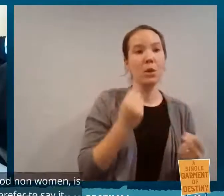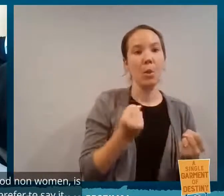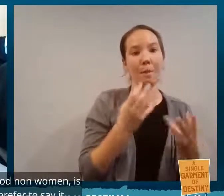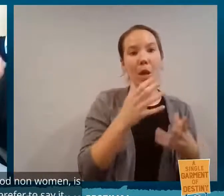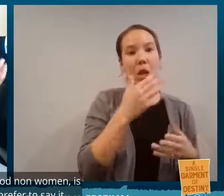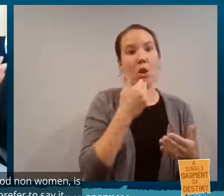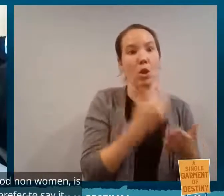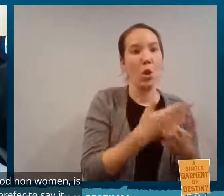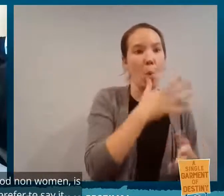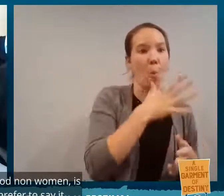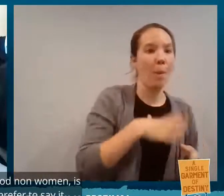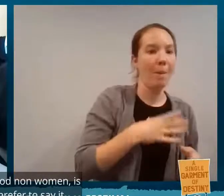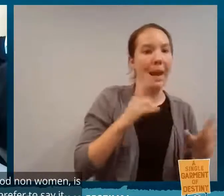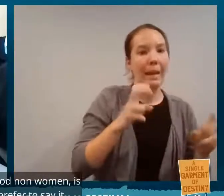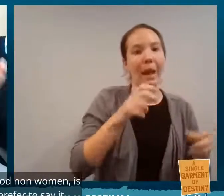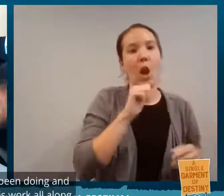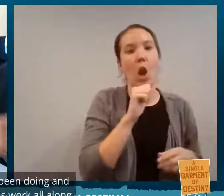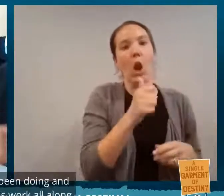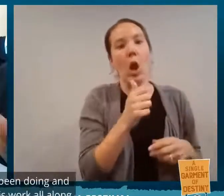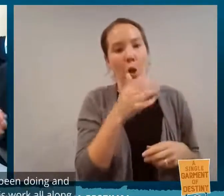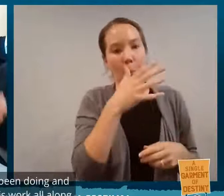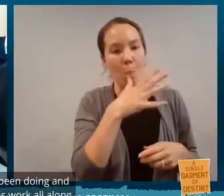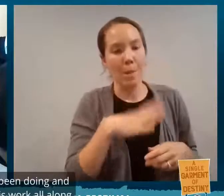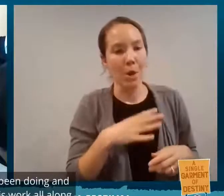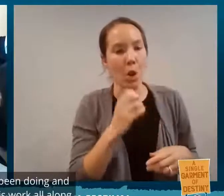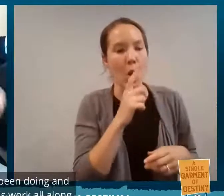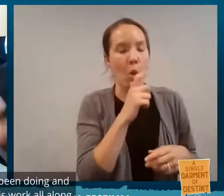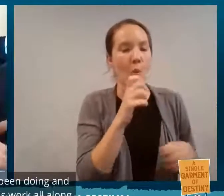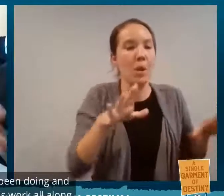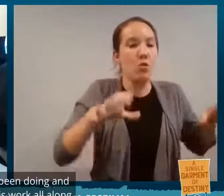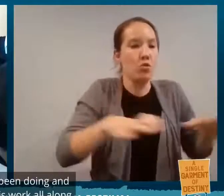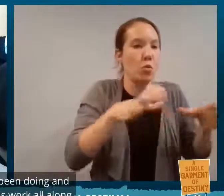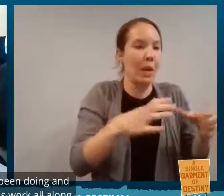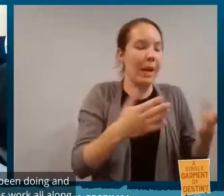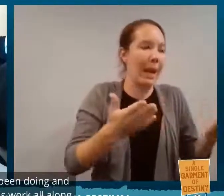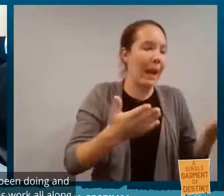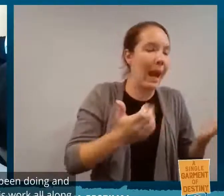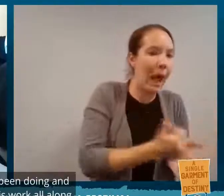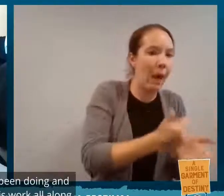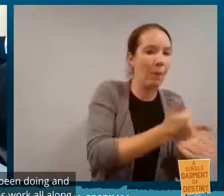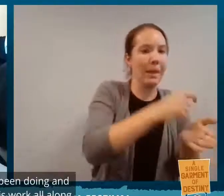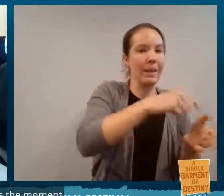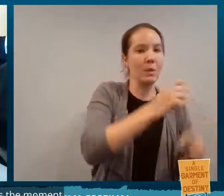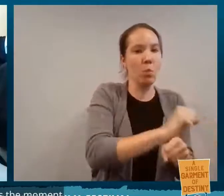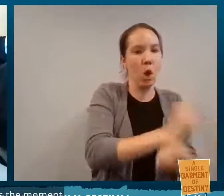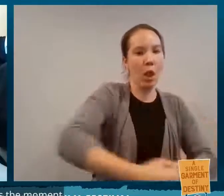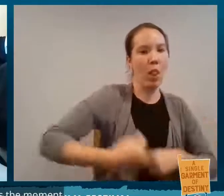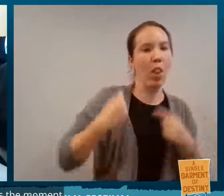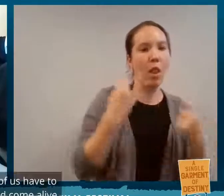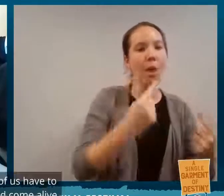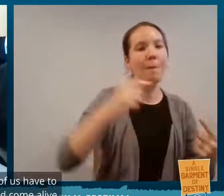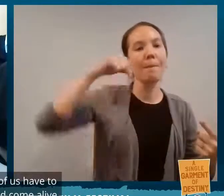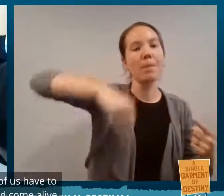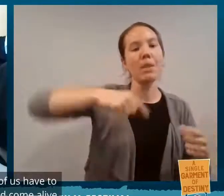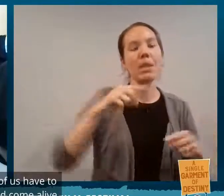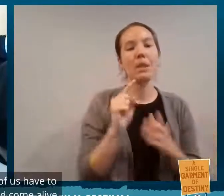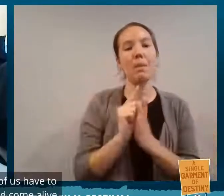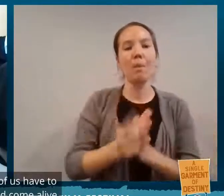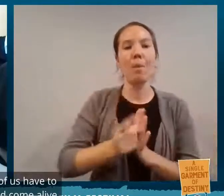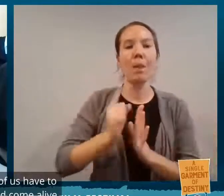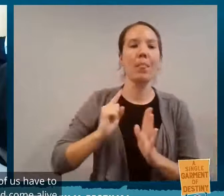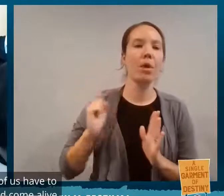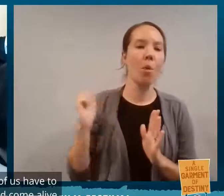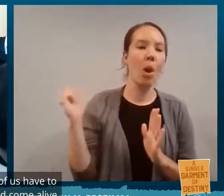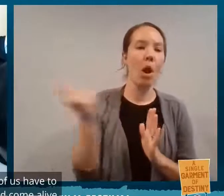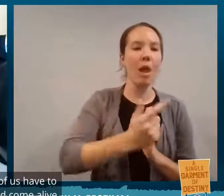many good non-women, is the way I prefer to say it, who have been doing and lifting on this work all along. But this is the moment that all of us have to